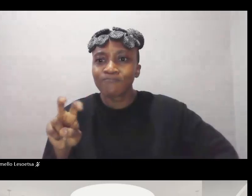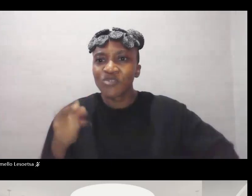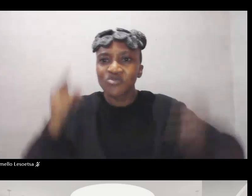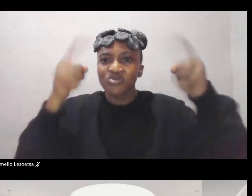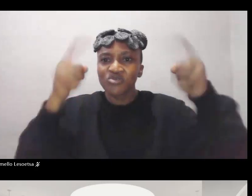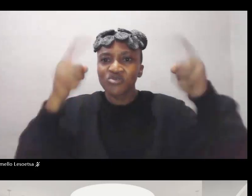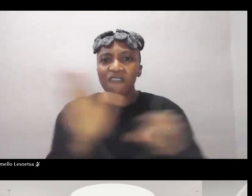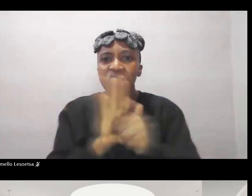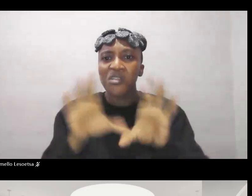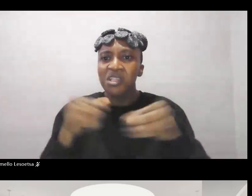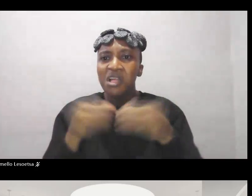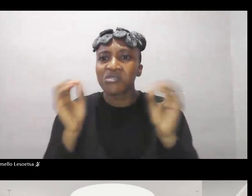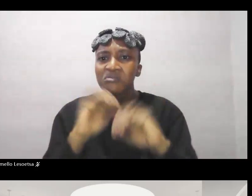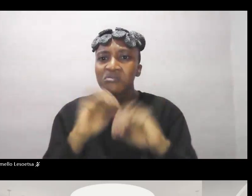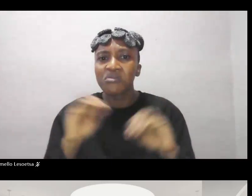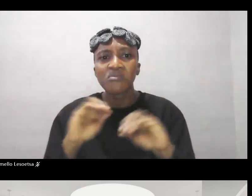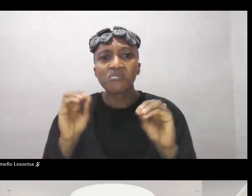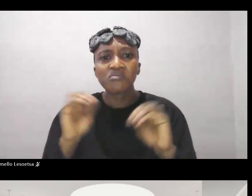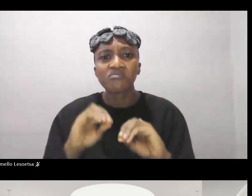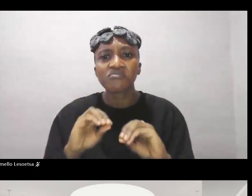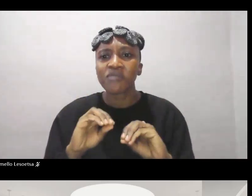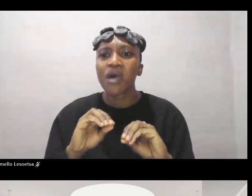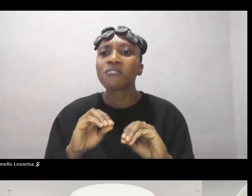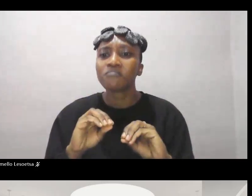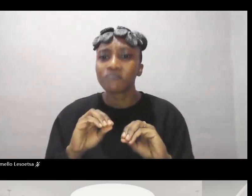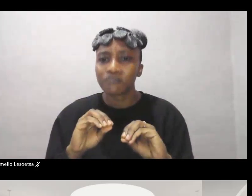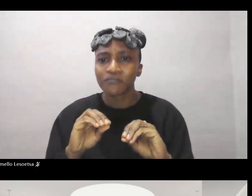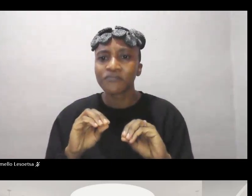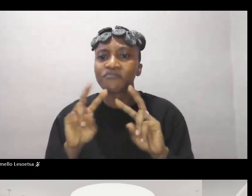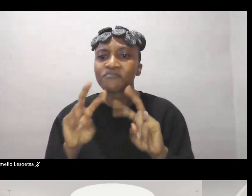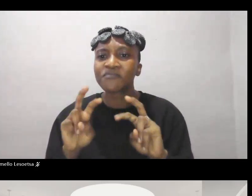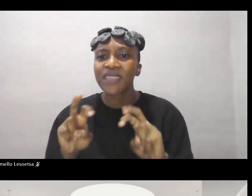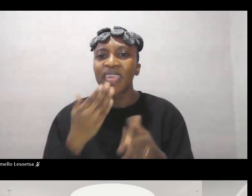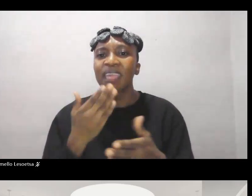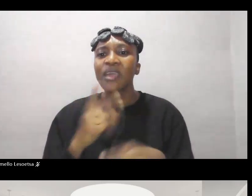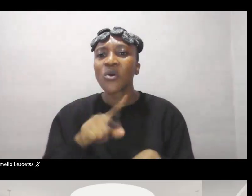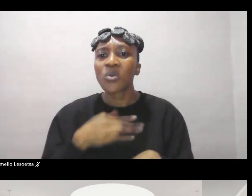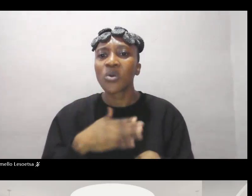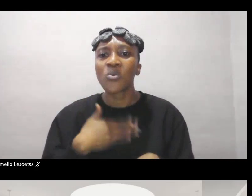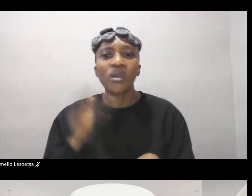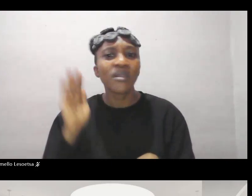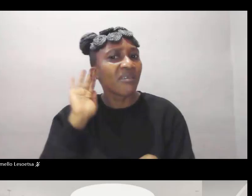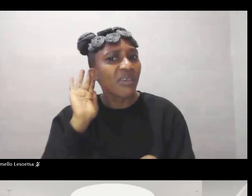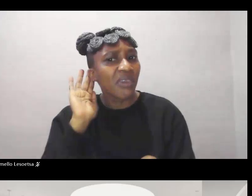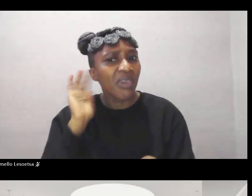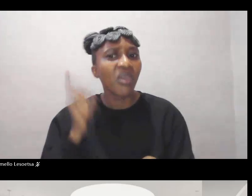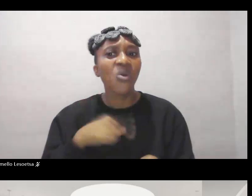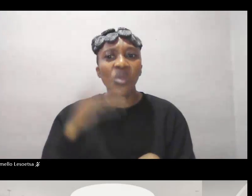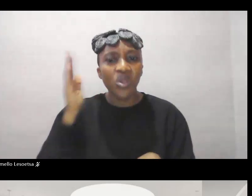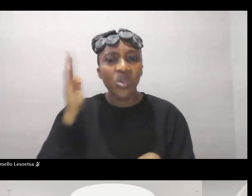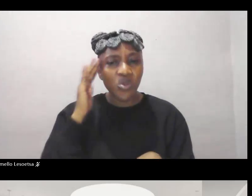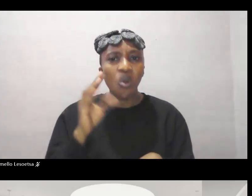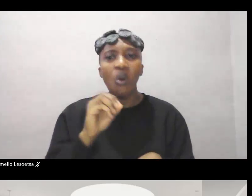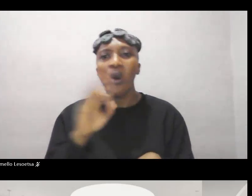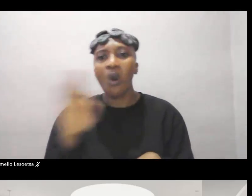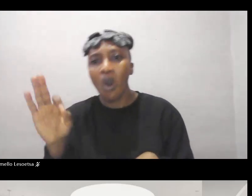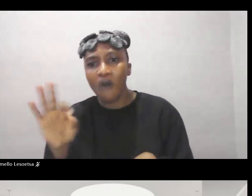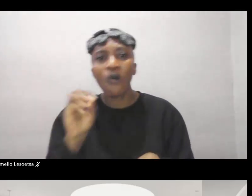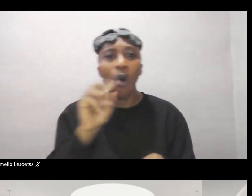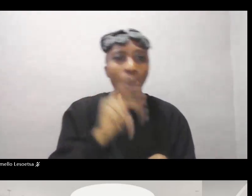class. Can we hear? Okay, I know she's been off and on. Can we at least get some feedback from